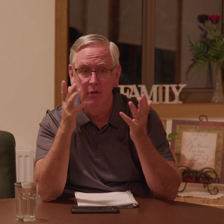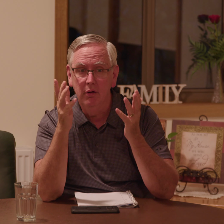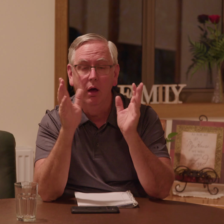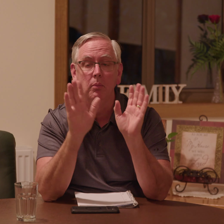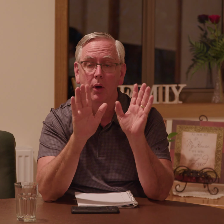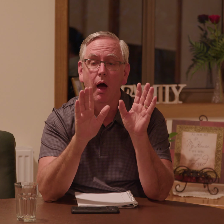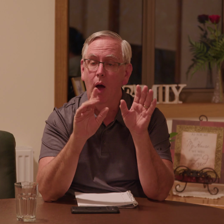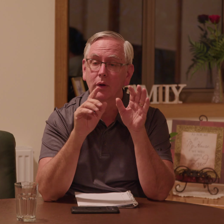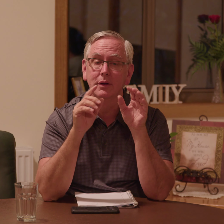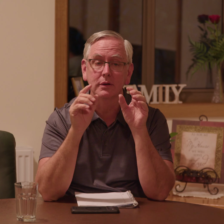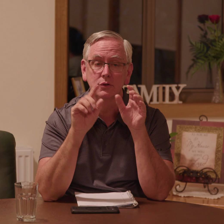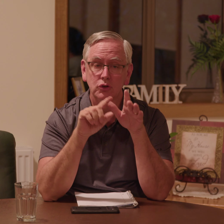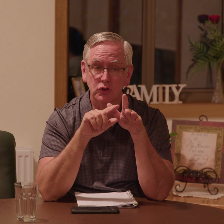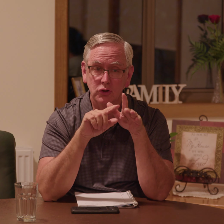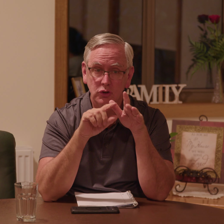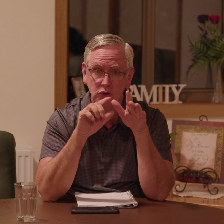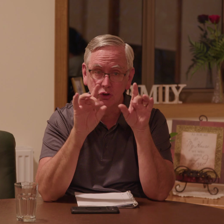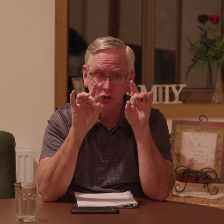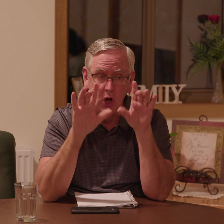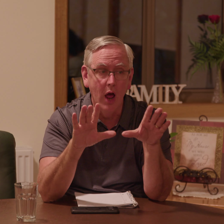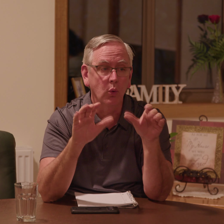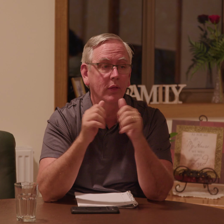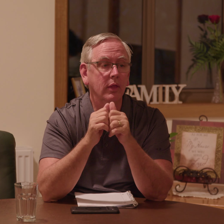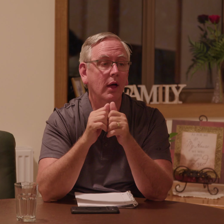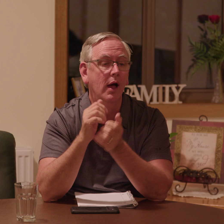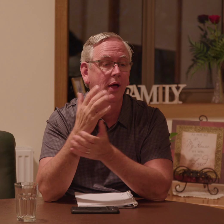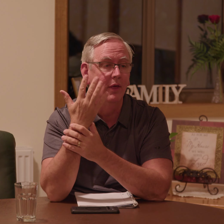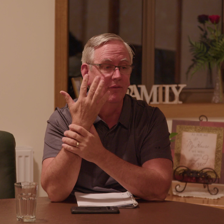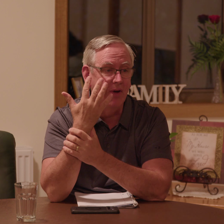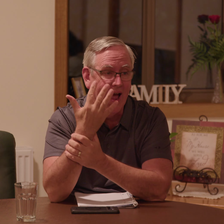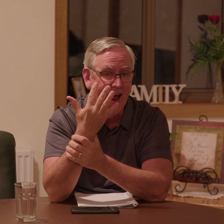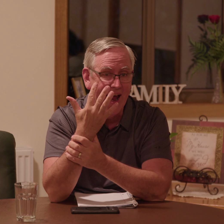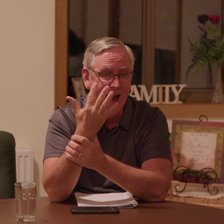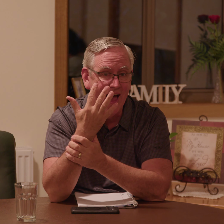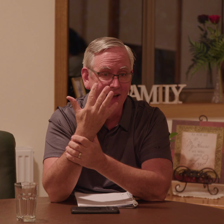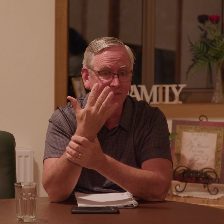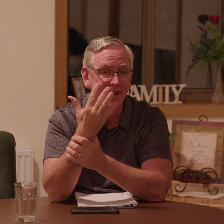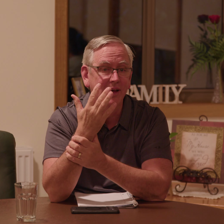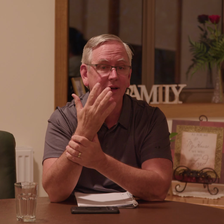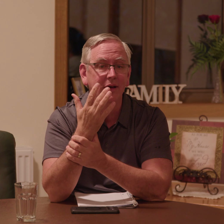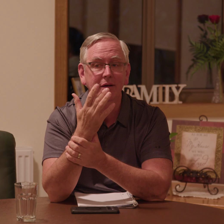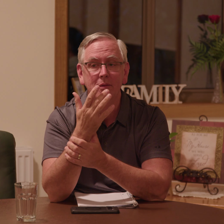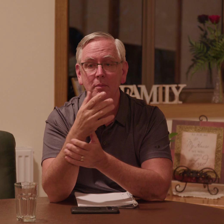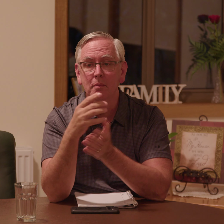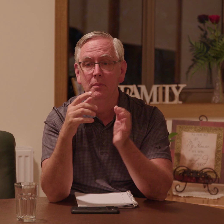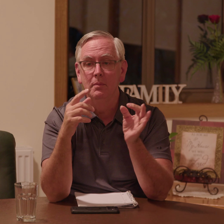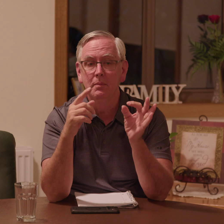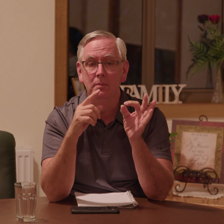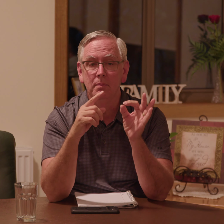I want to know. I don't know if you've learned at all, but I want us to just start with the